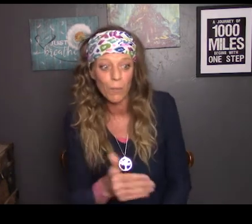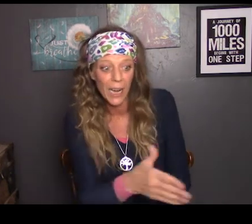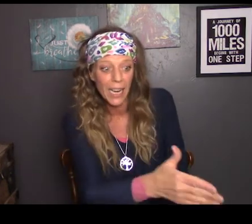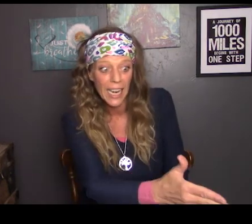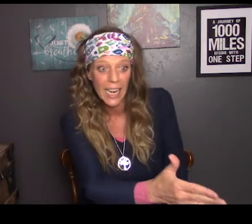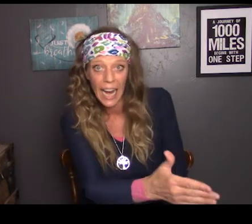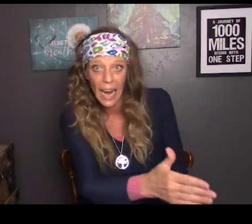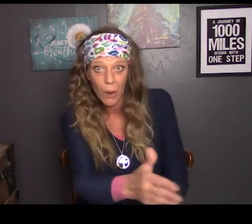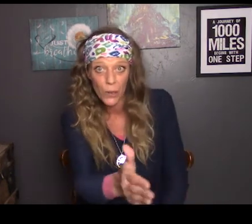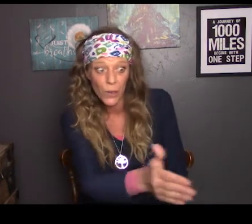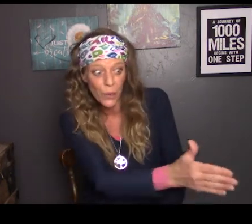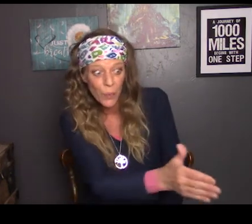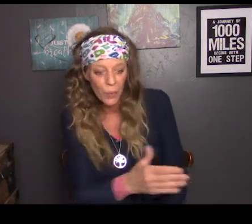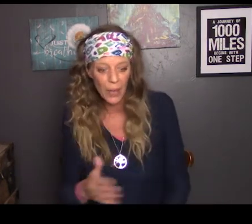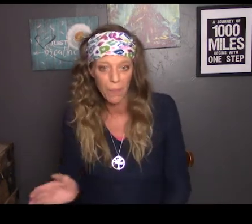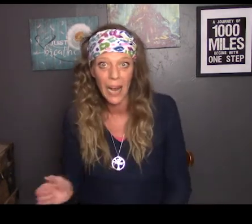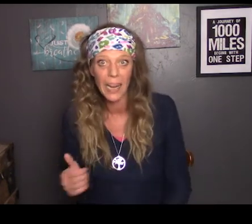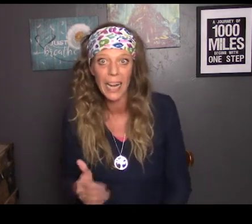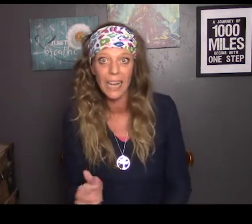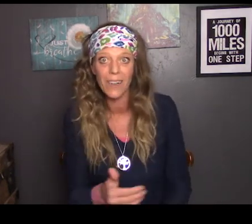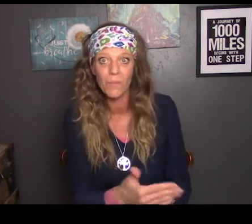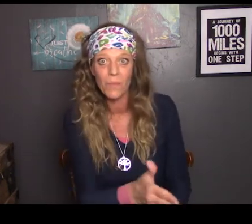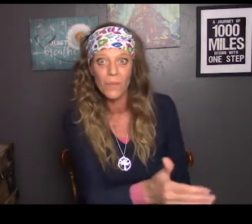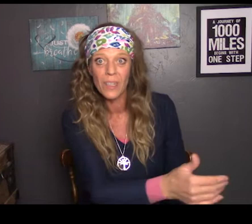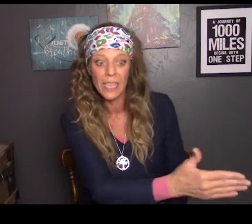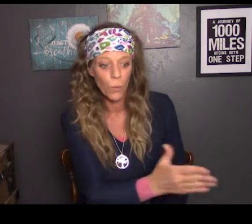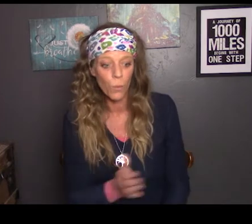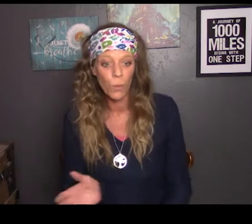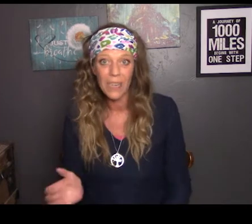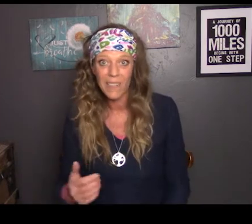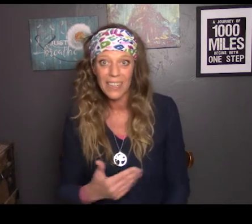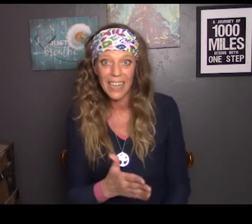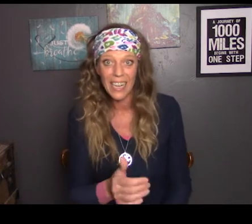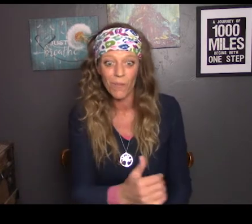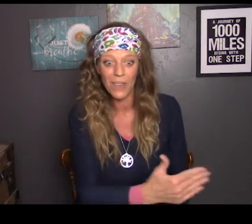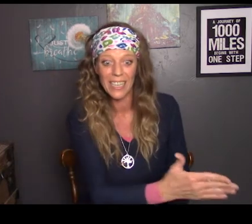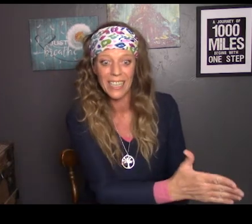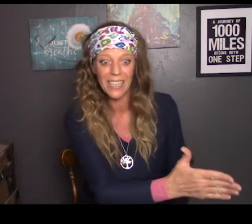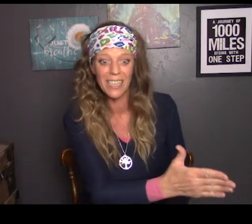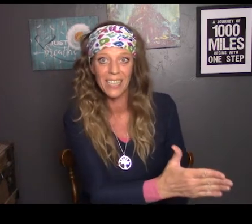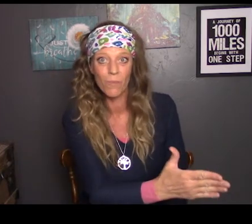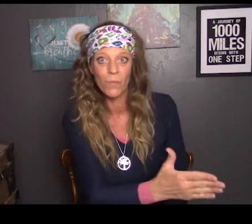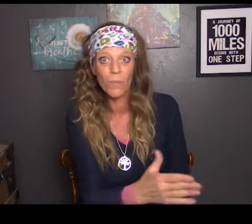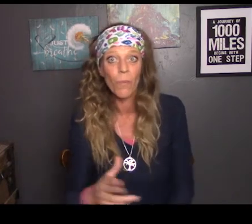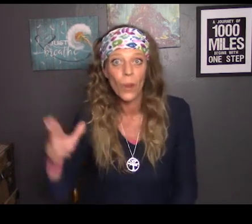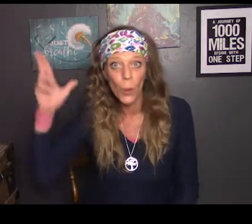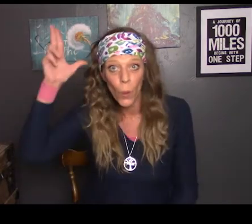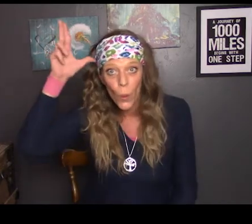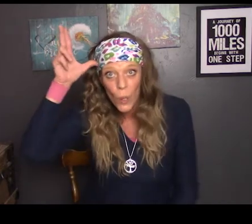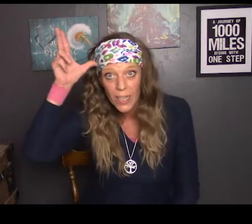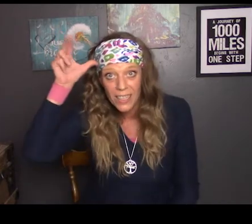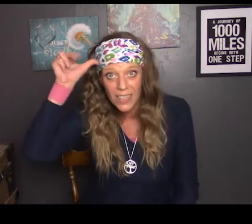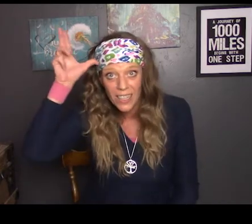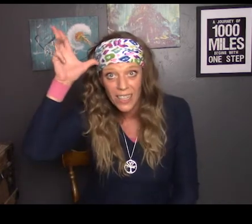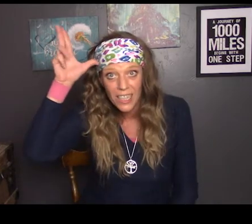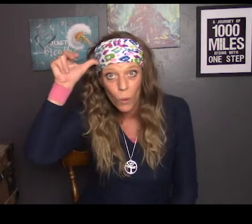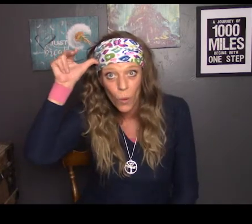body and out at that angle. Wiggle it like a fish. Horse,